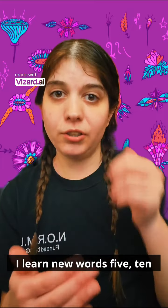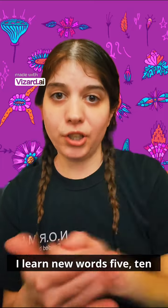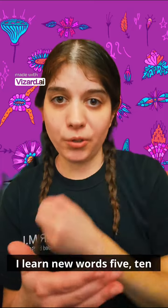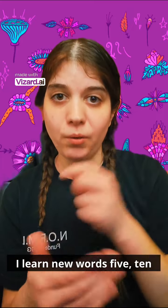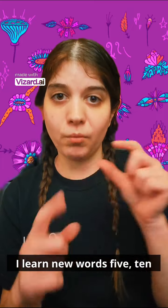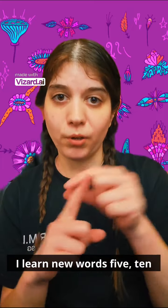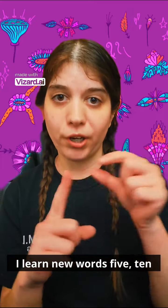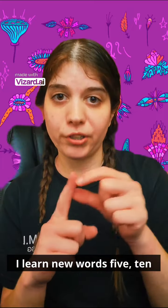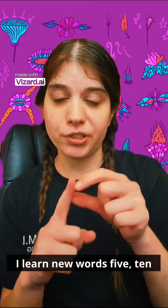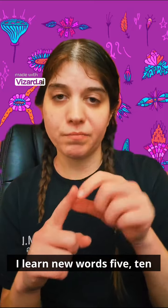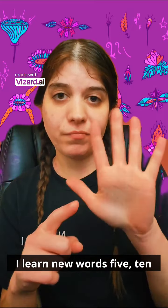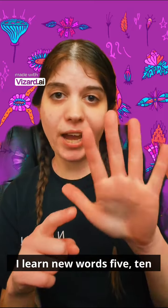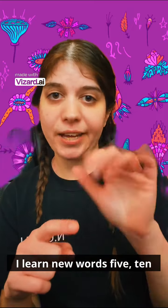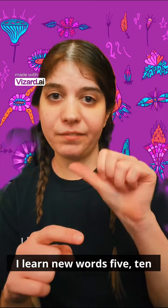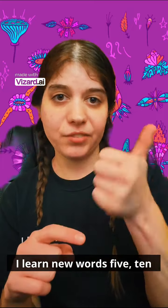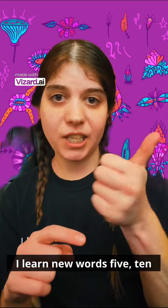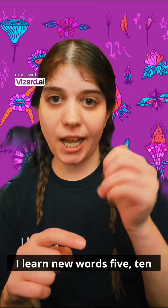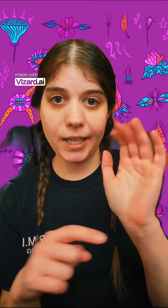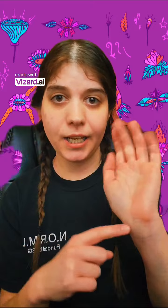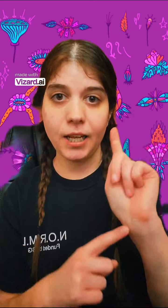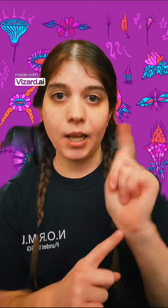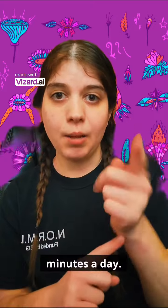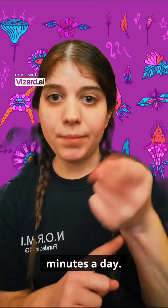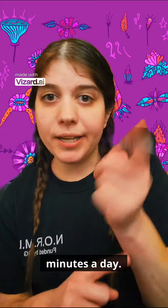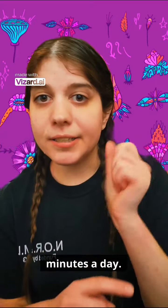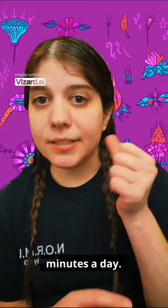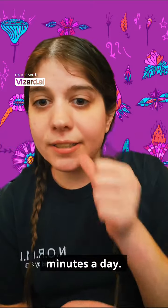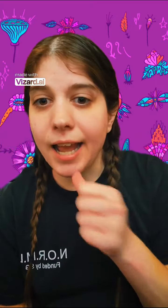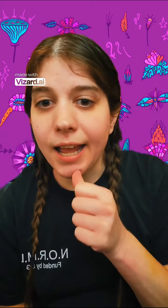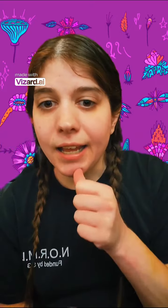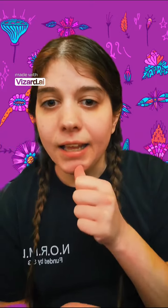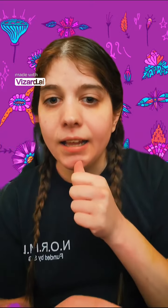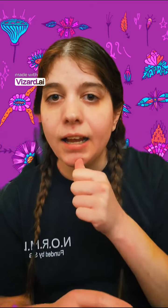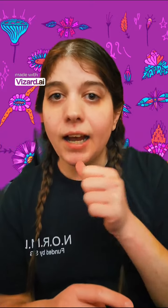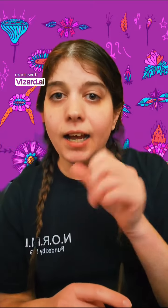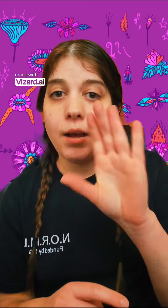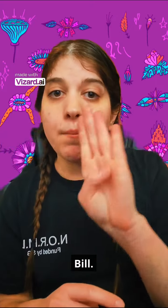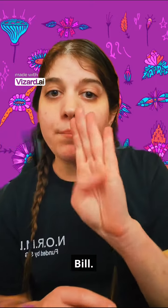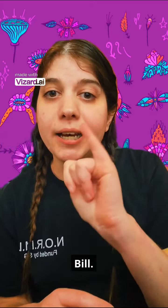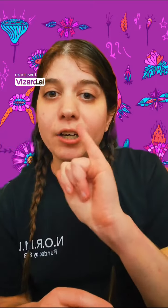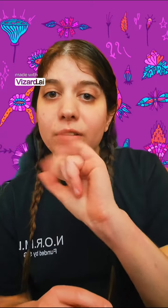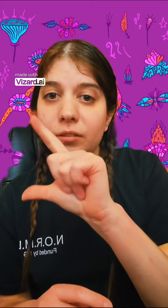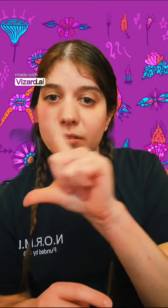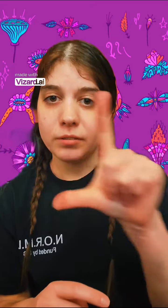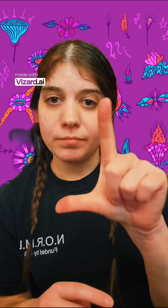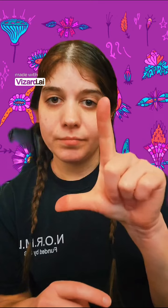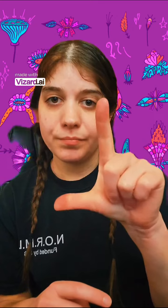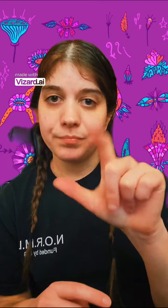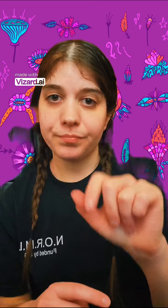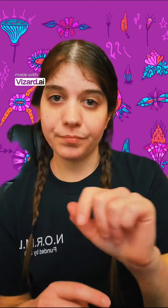new words 5-10 minutes a day. Bill